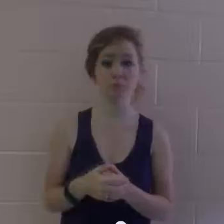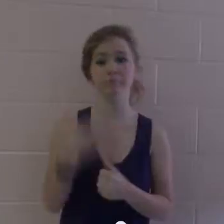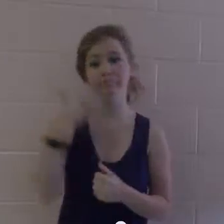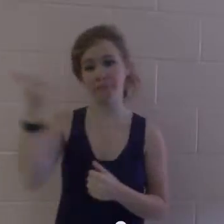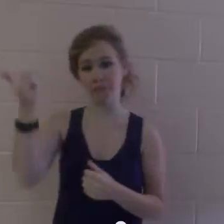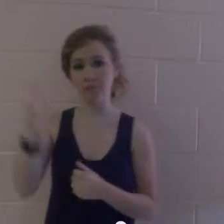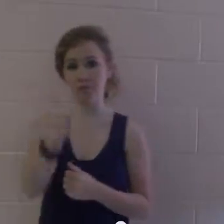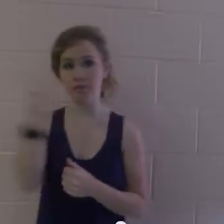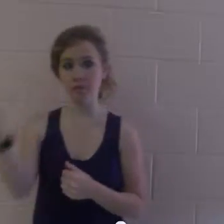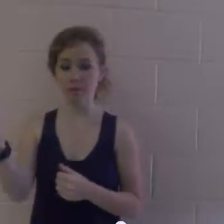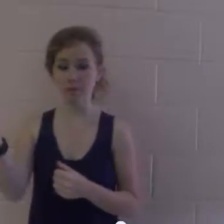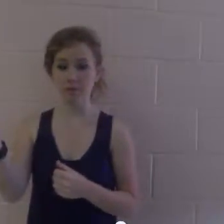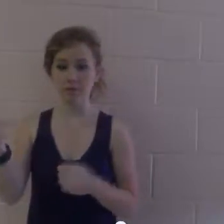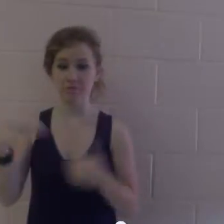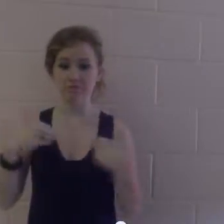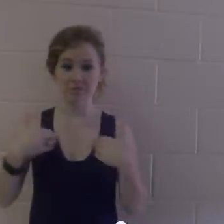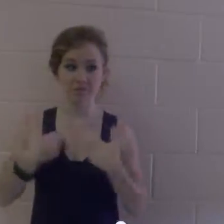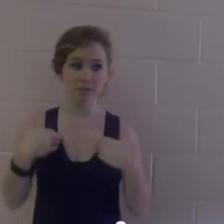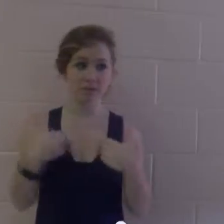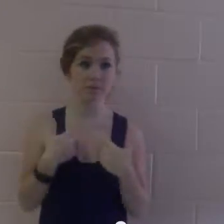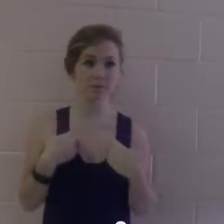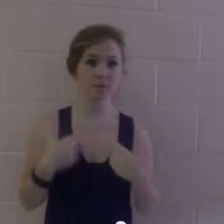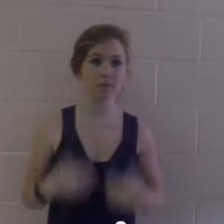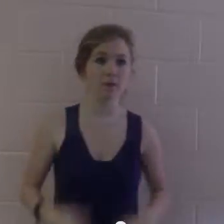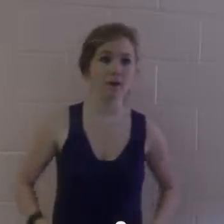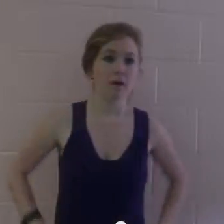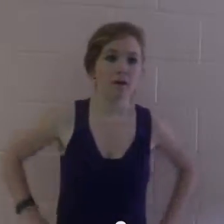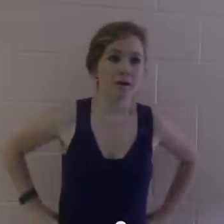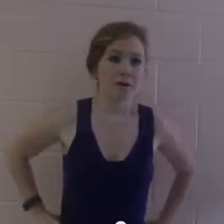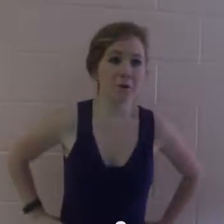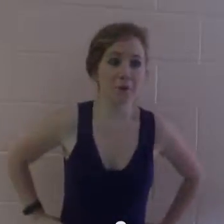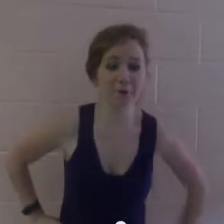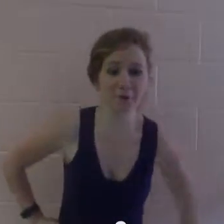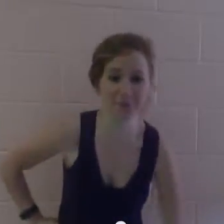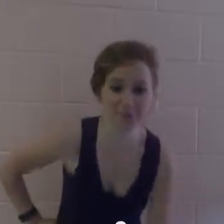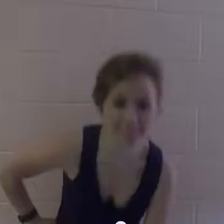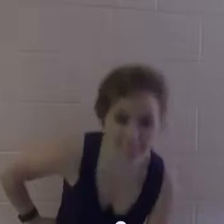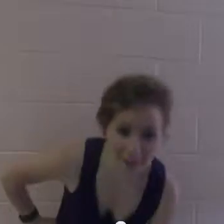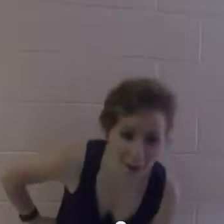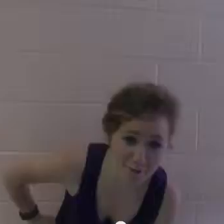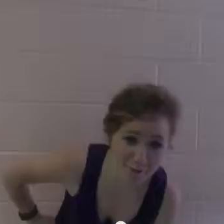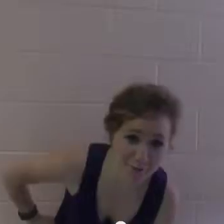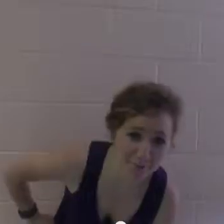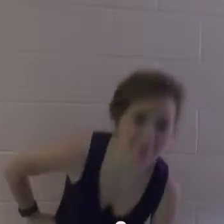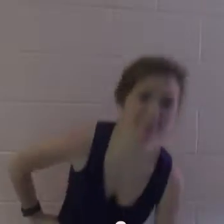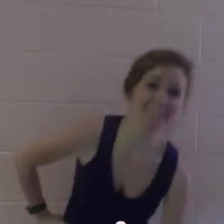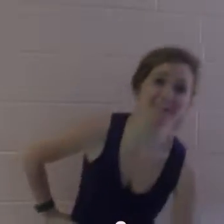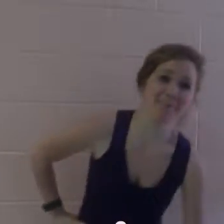This is why they need all of the family to help support the children.